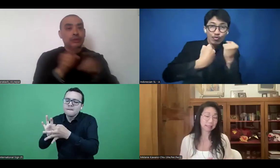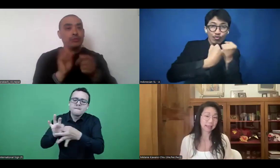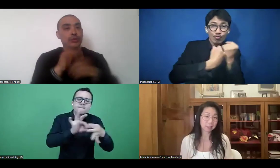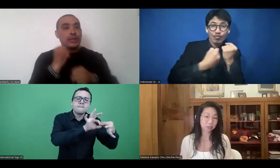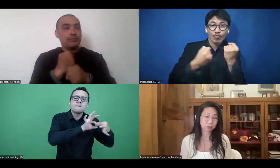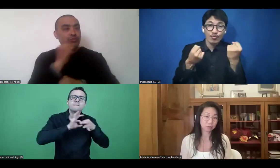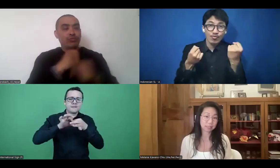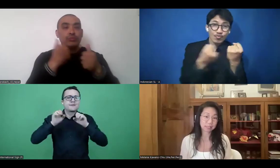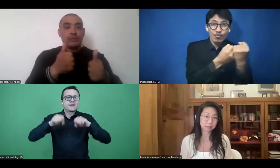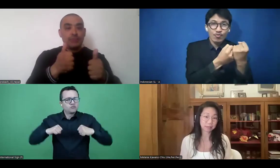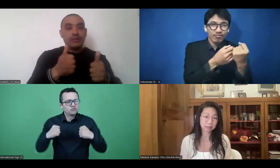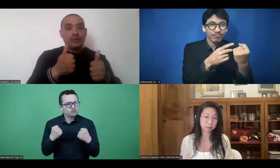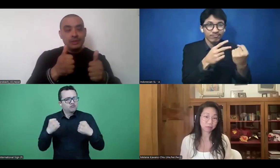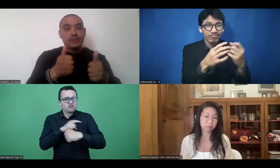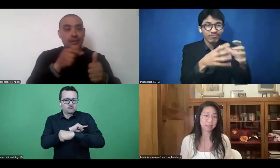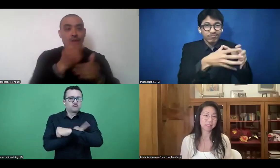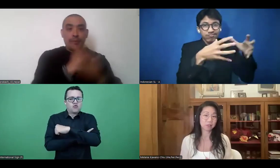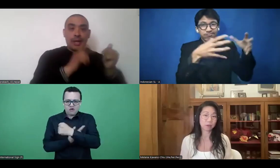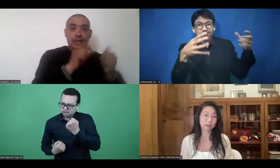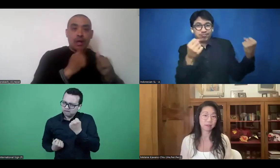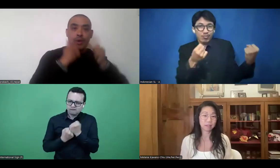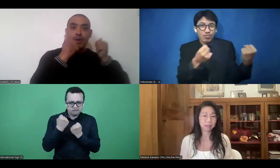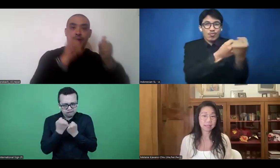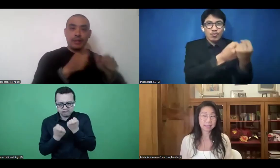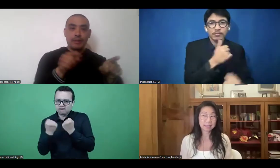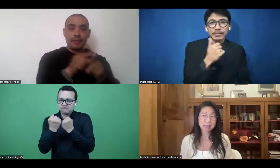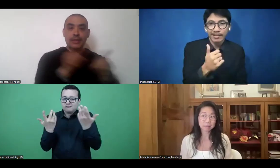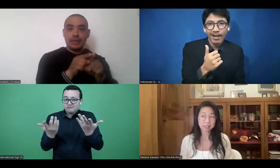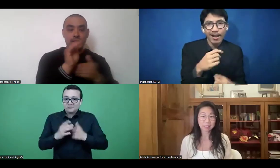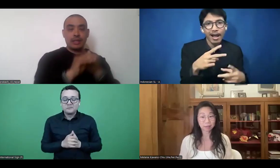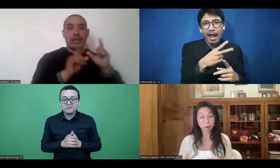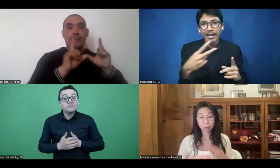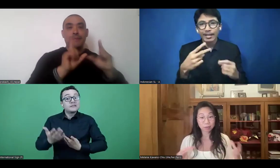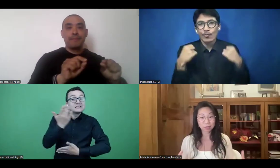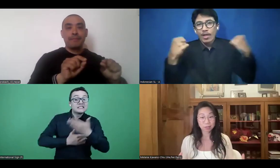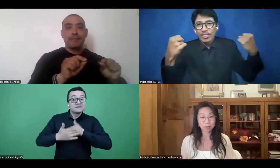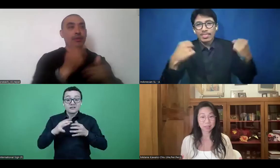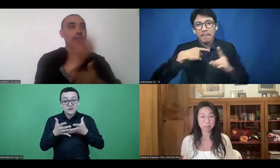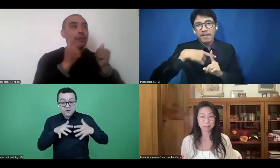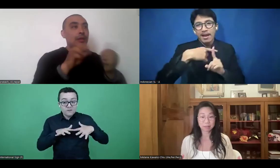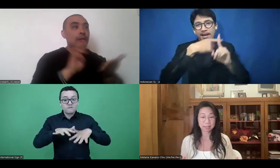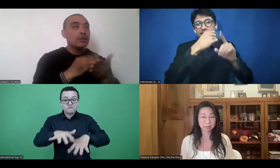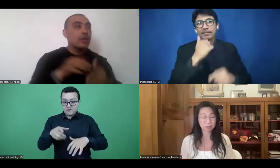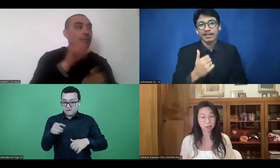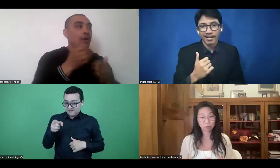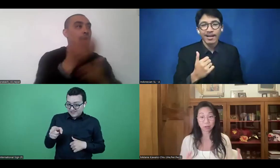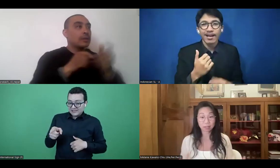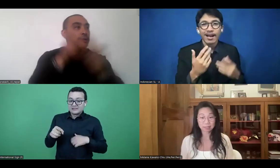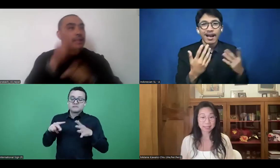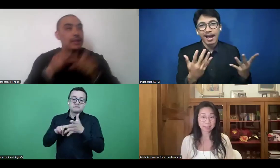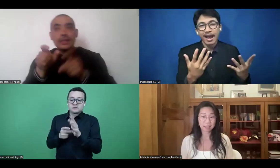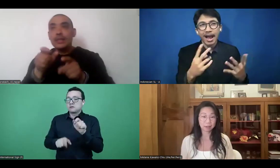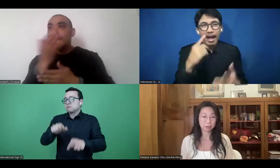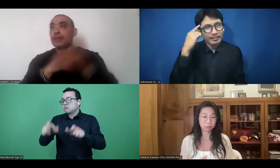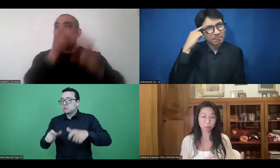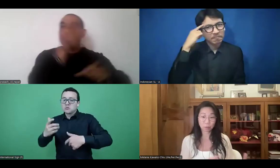applying that to the disability movement as well, does that mean if all persons with disabilities,